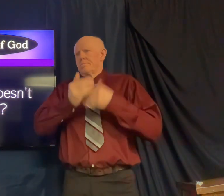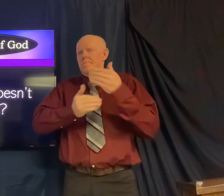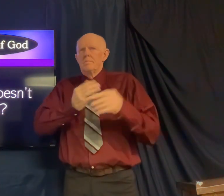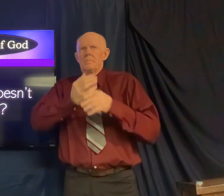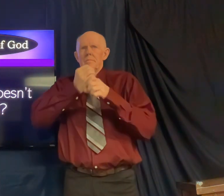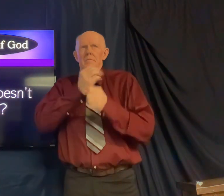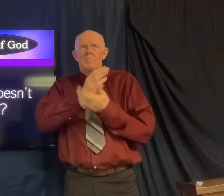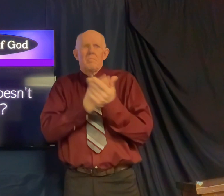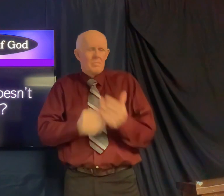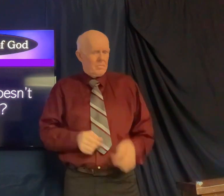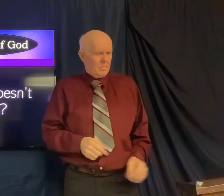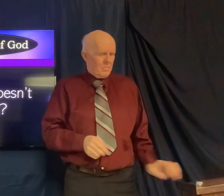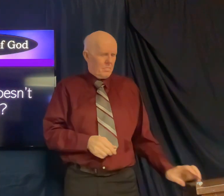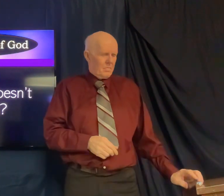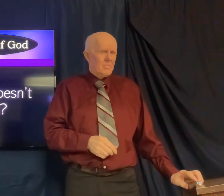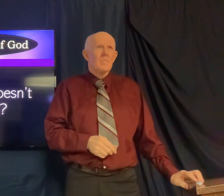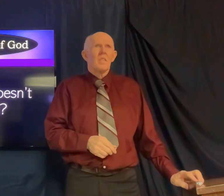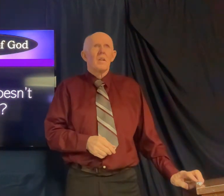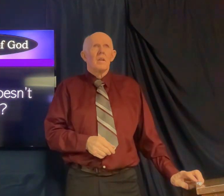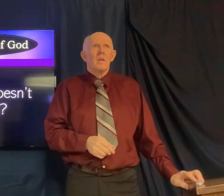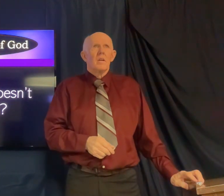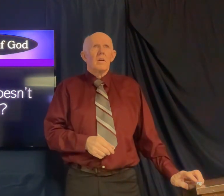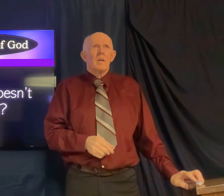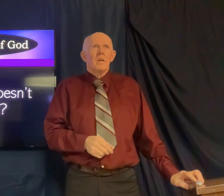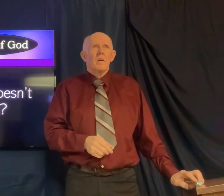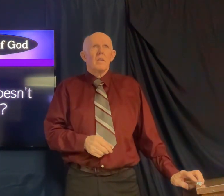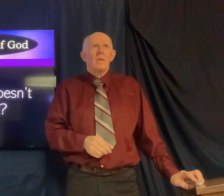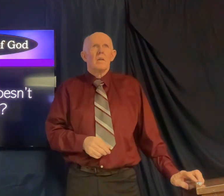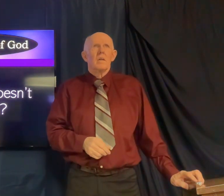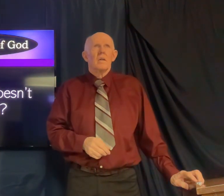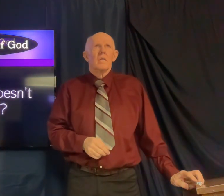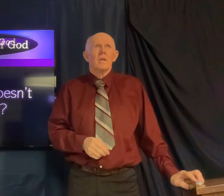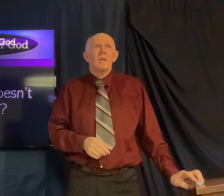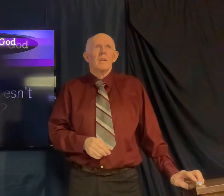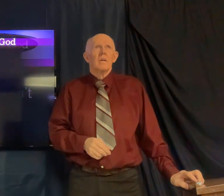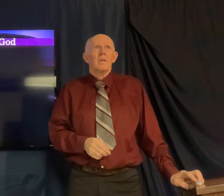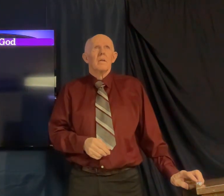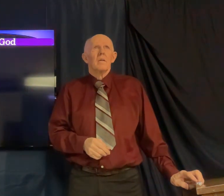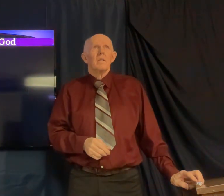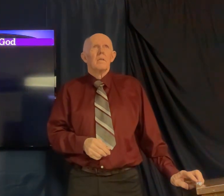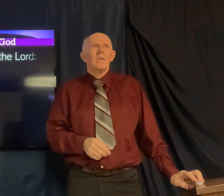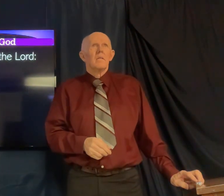I'm going to try this list of what things doesn't the Lord fail.